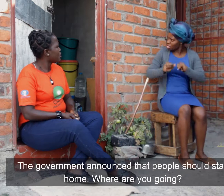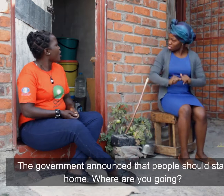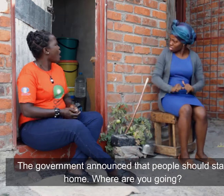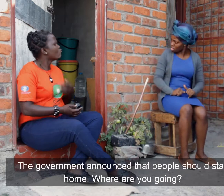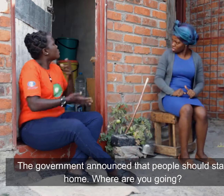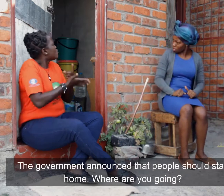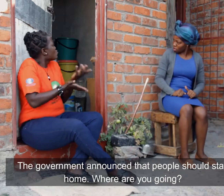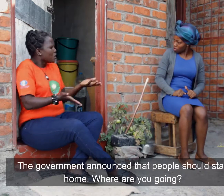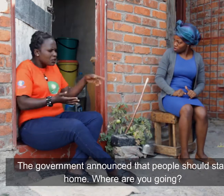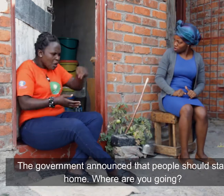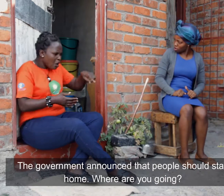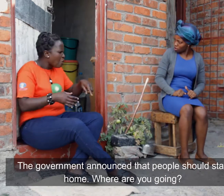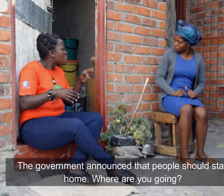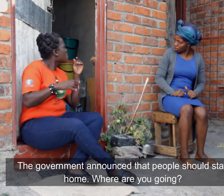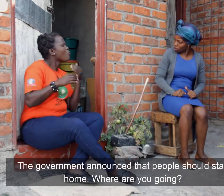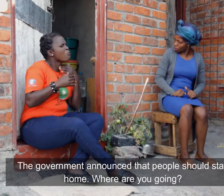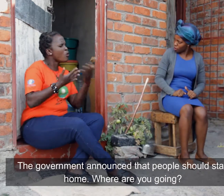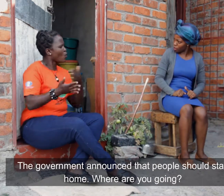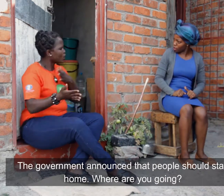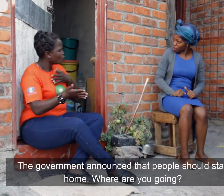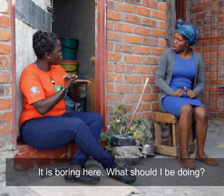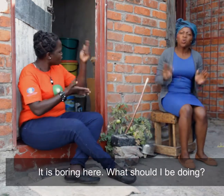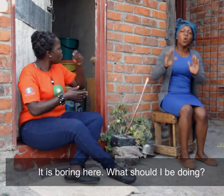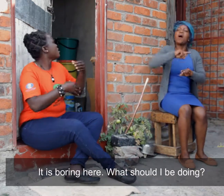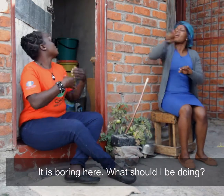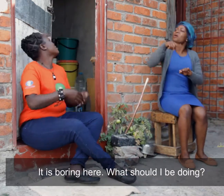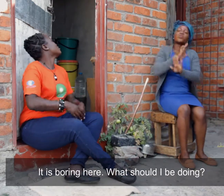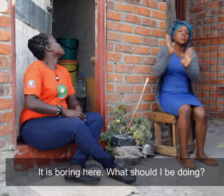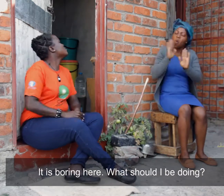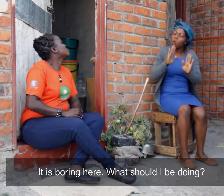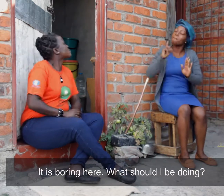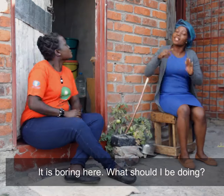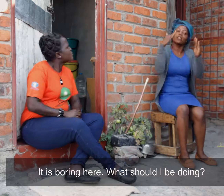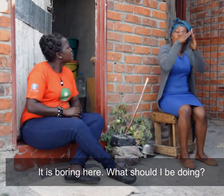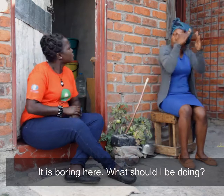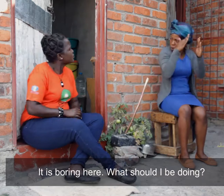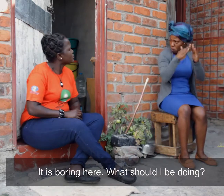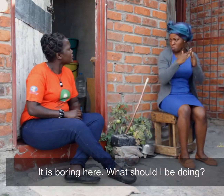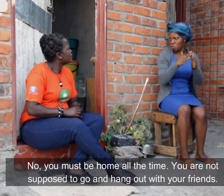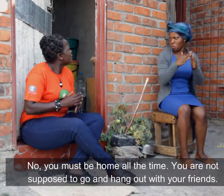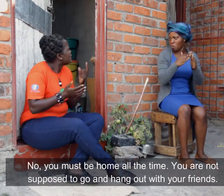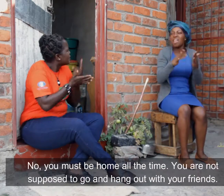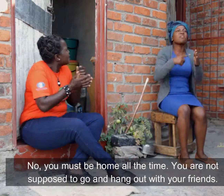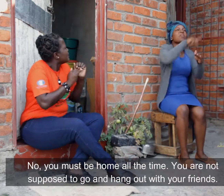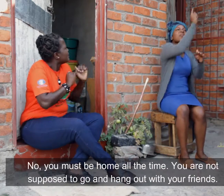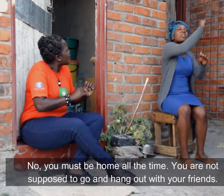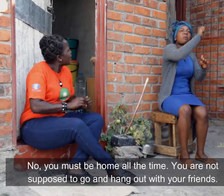You should stay home. It's boring. You must be home all the time.